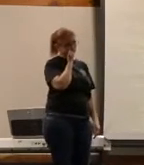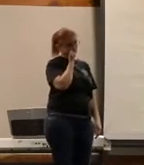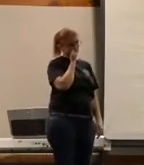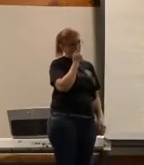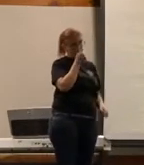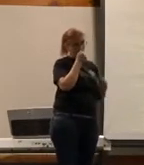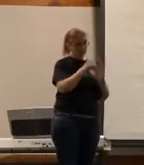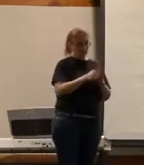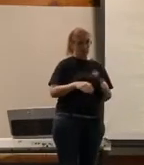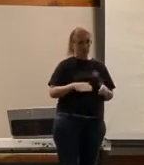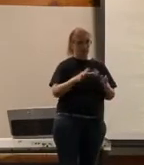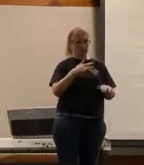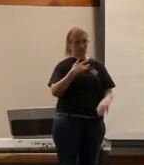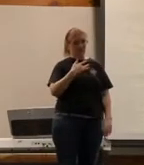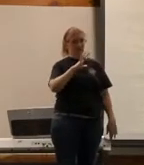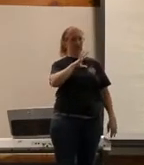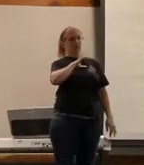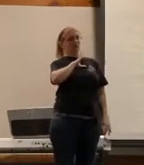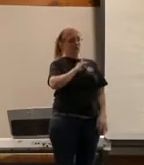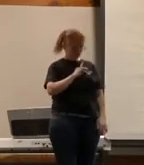On hidden street, we're feeling defeated.